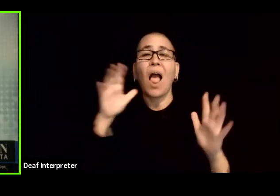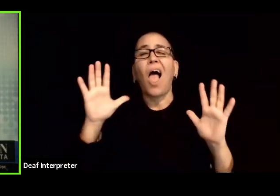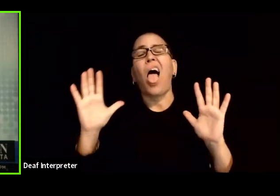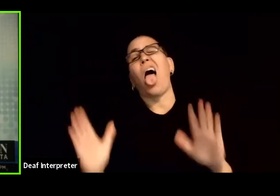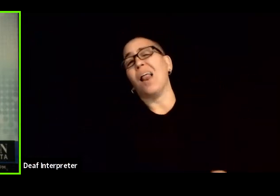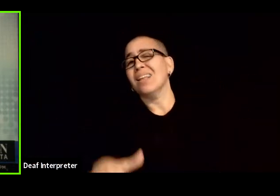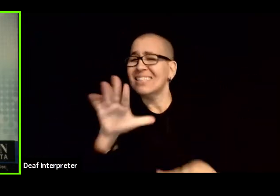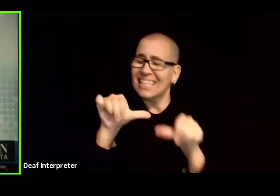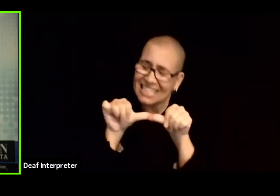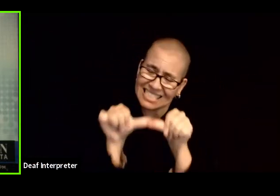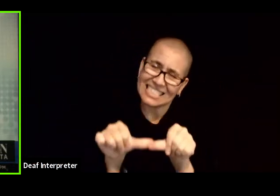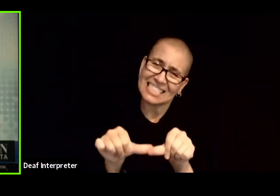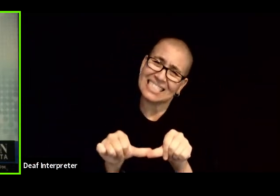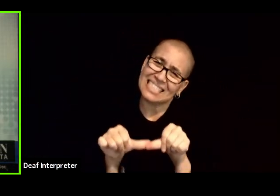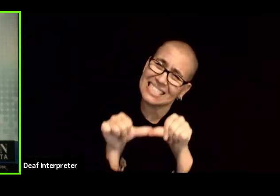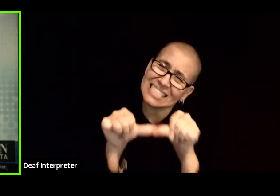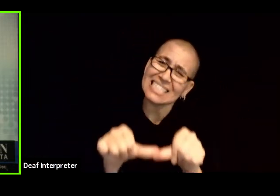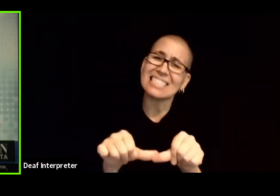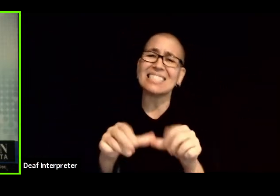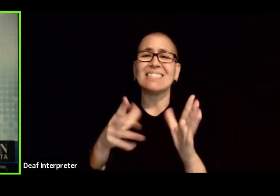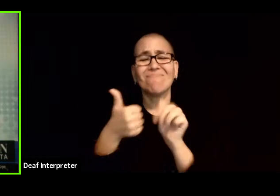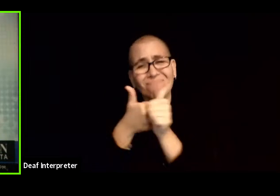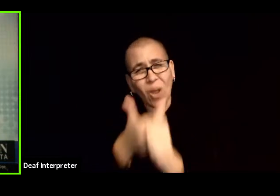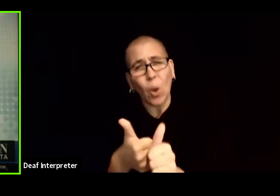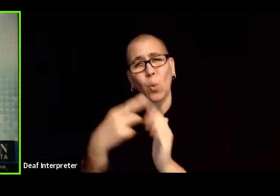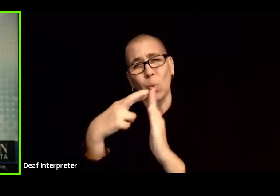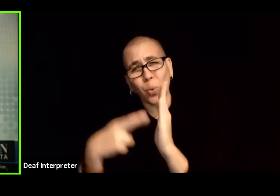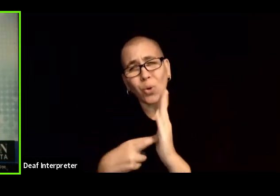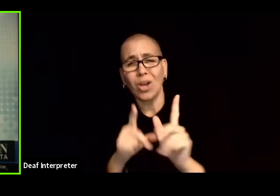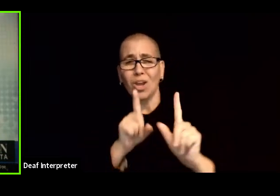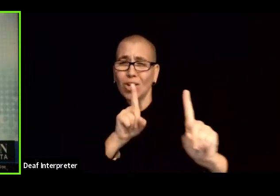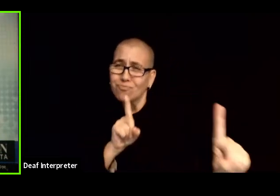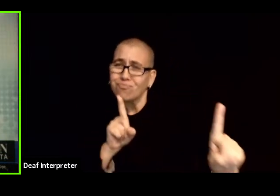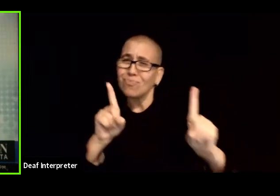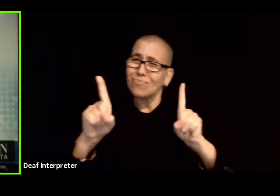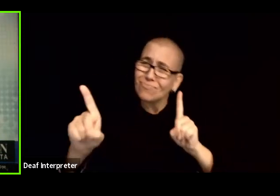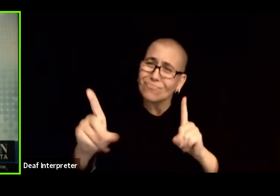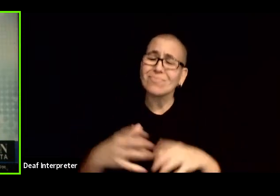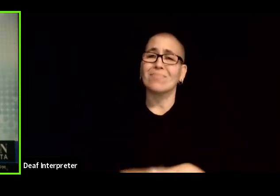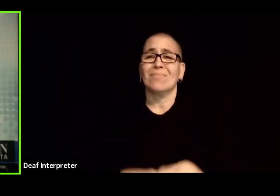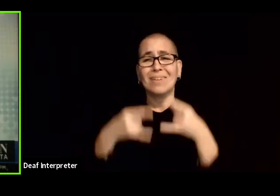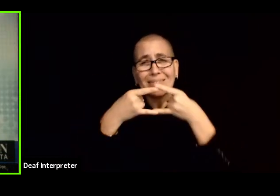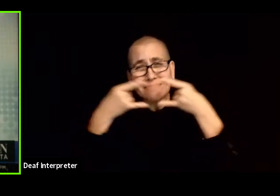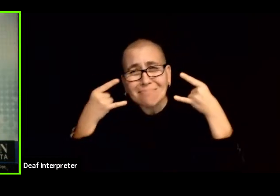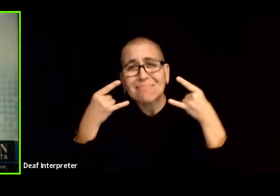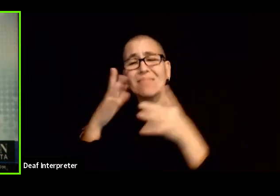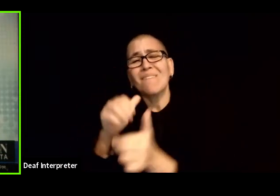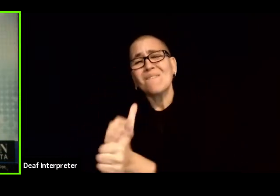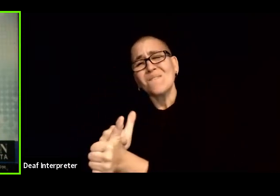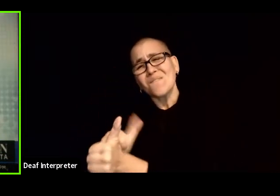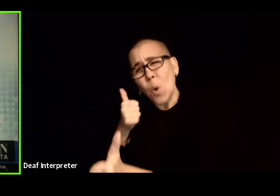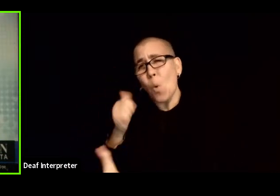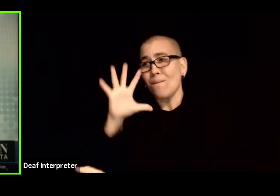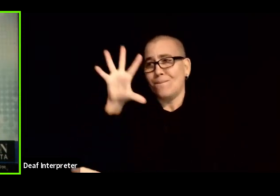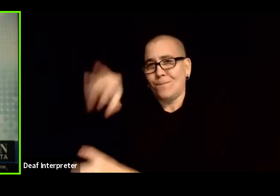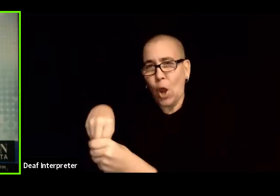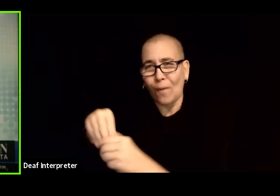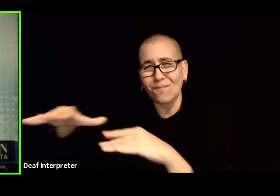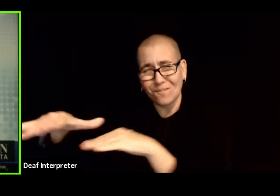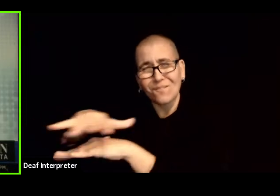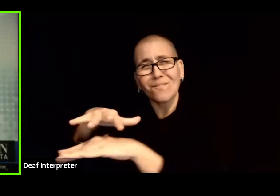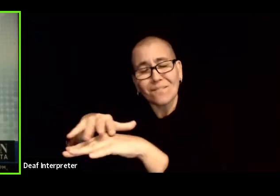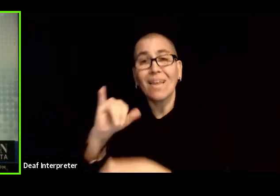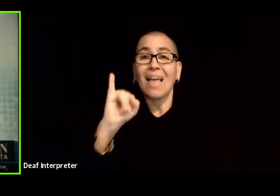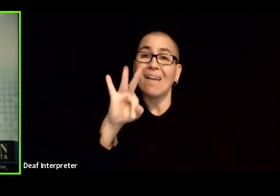masks, avoiding large gatherings, and staying home when sick and seeking testing. With that, I will pass it to Chris